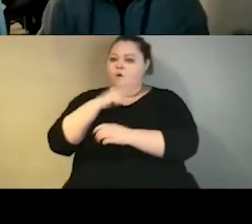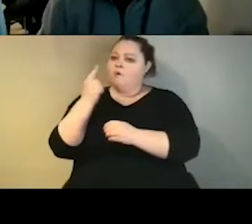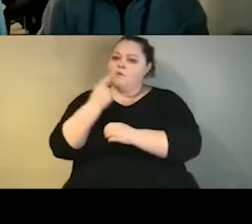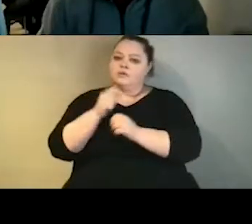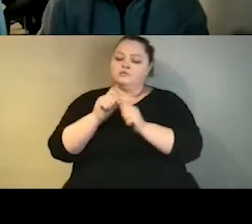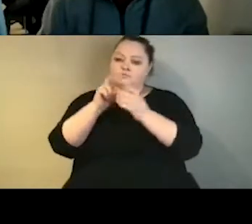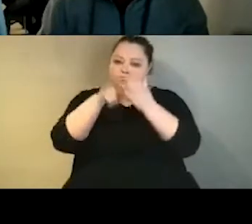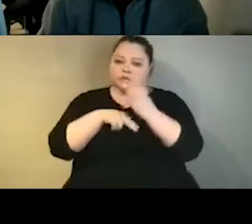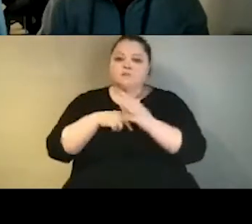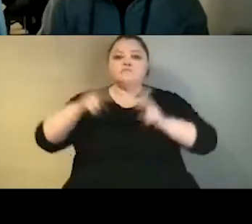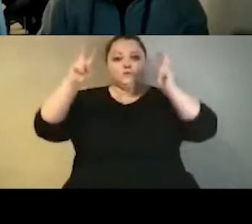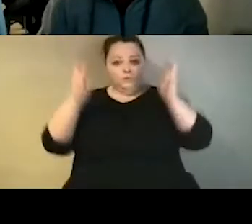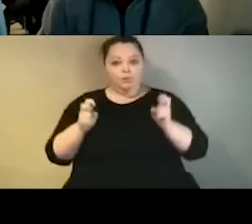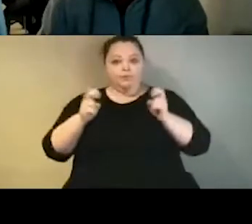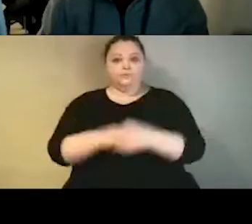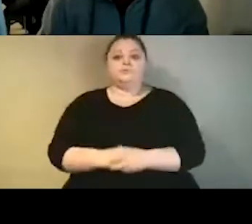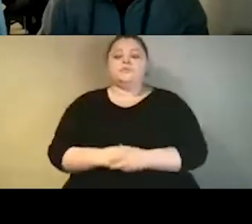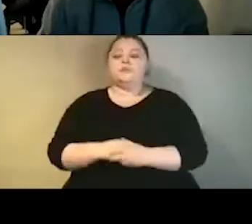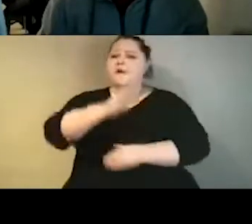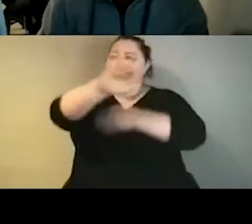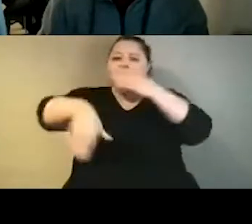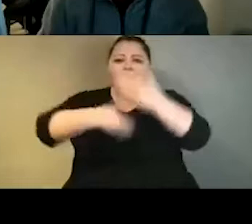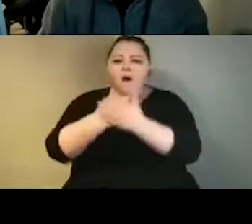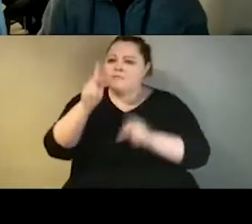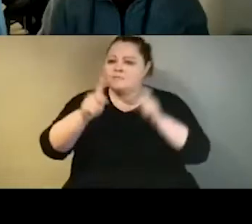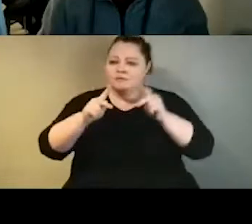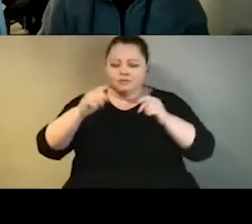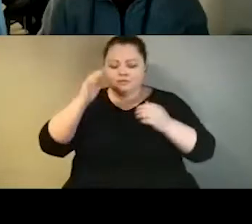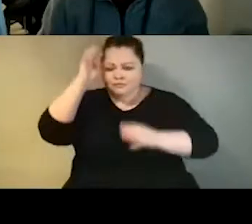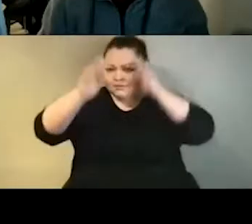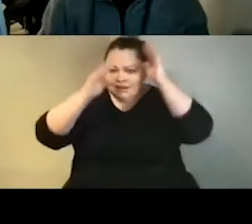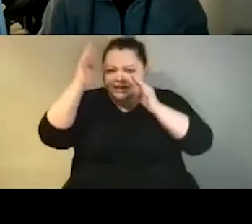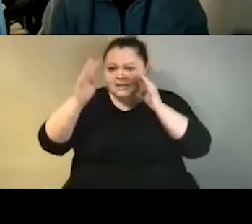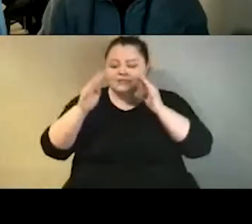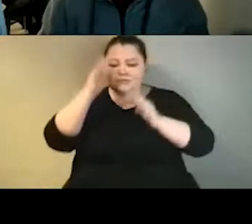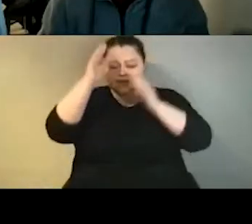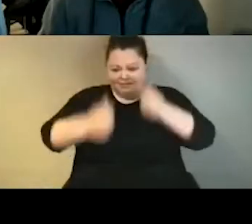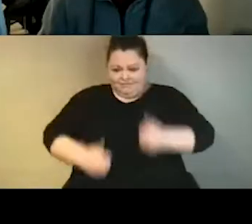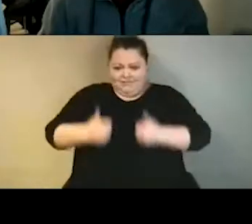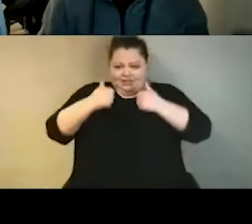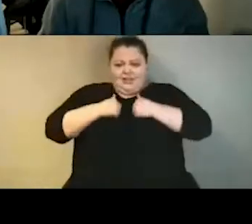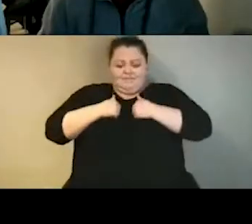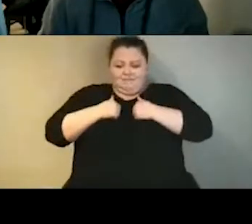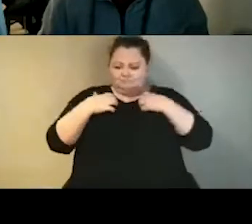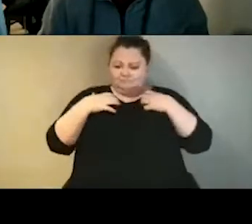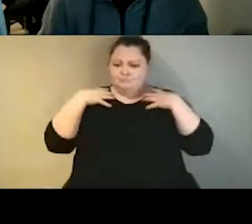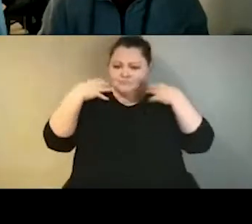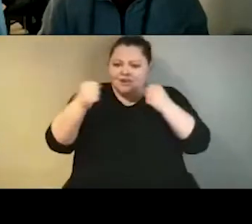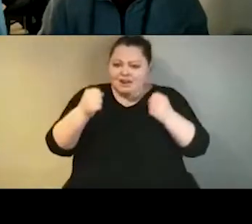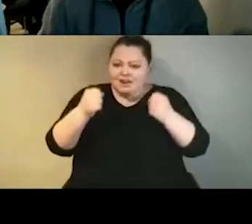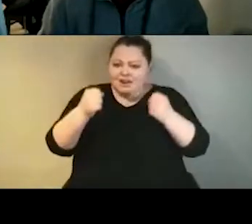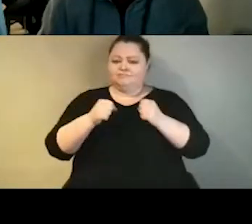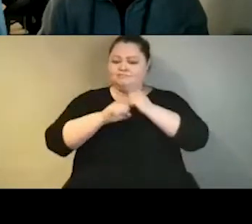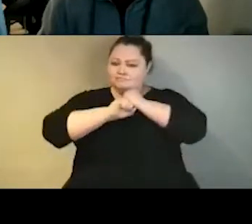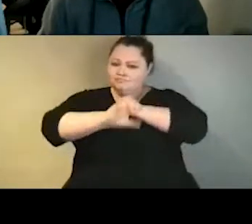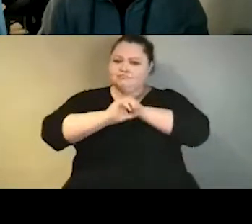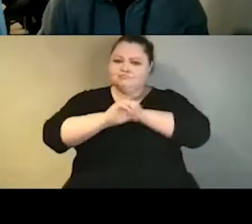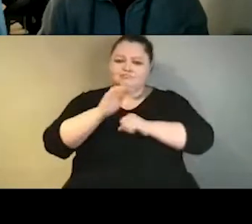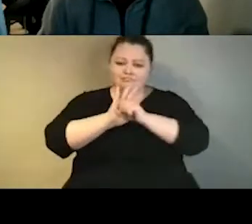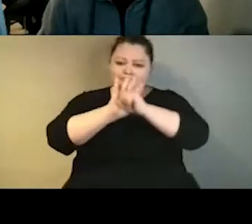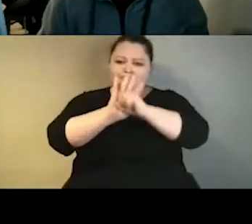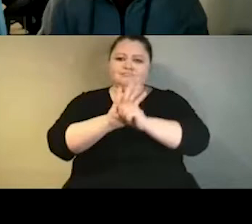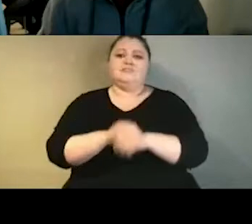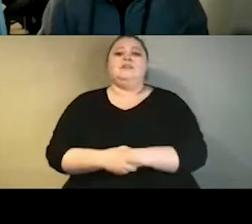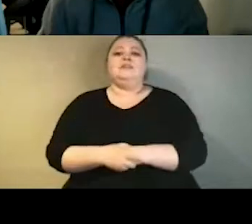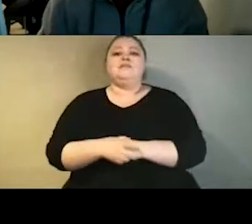quote, "Everyone is creative. Creative life requires bravery and action, honesty and hard work. We are here to